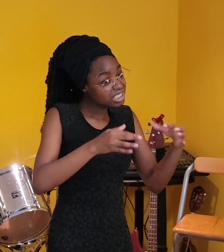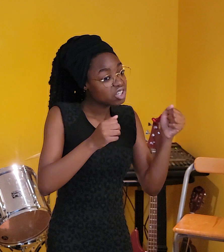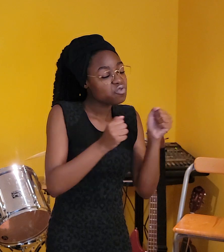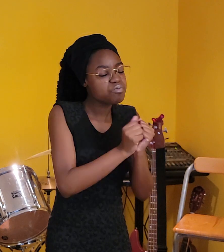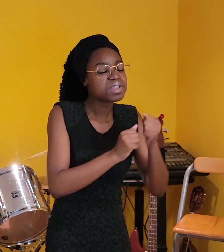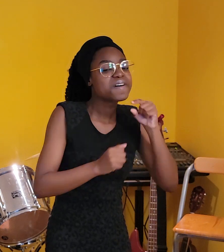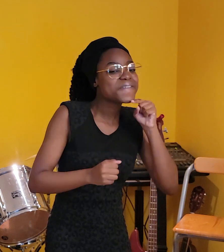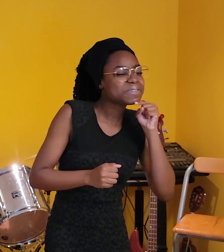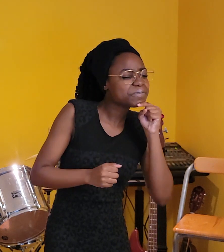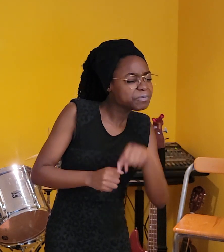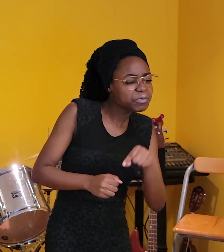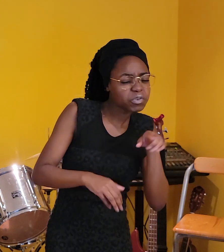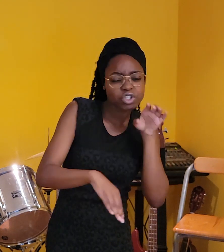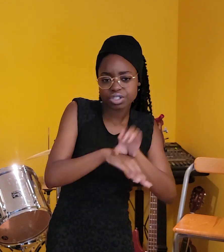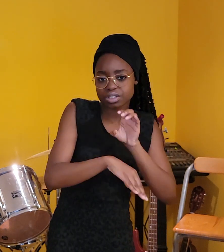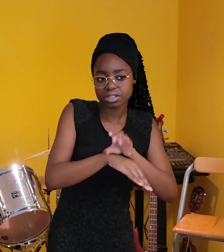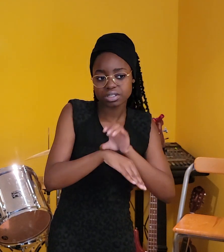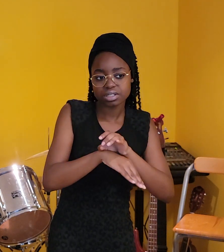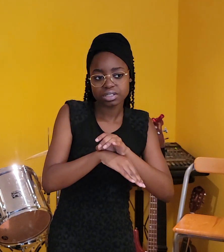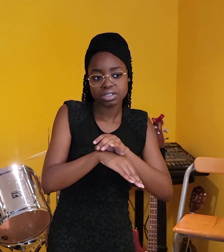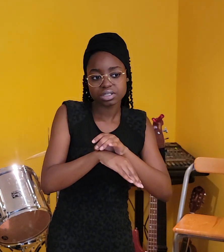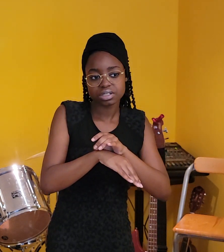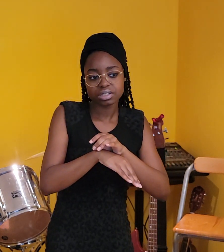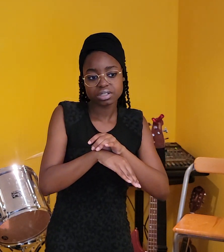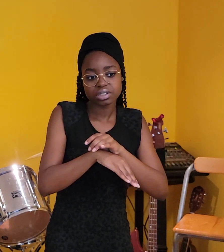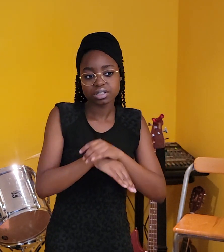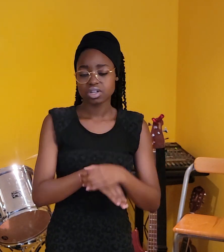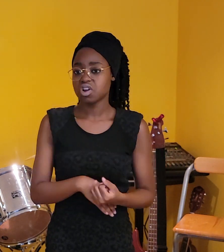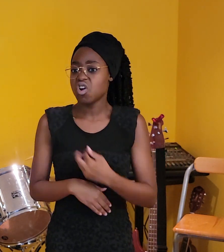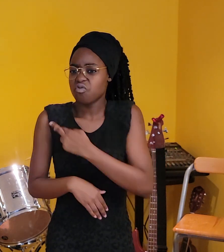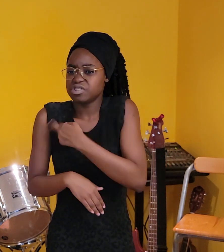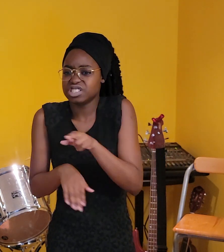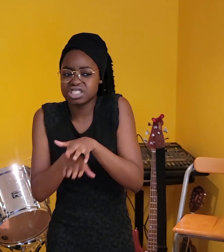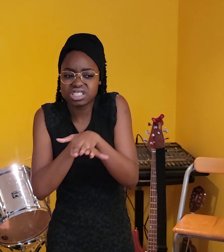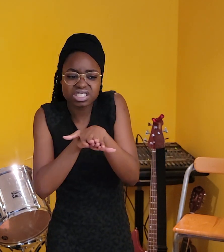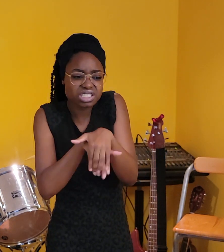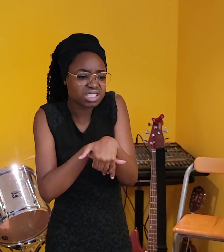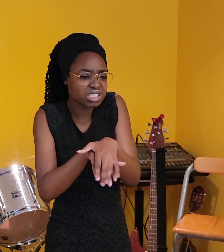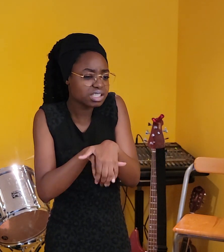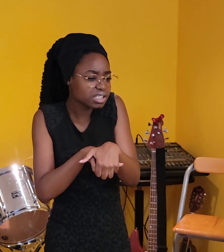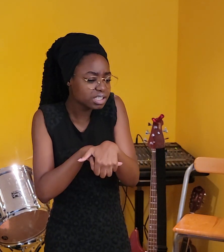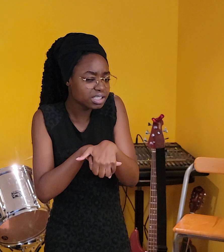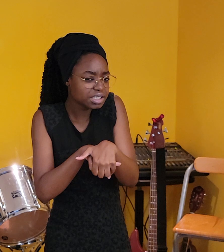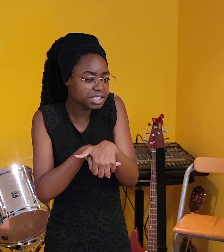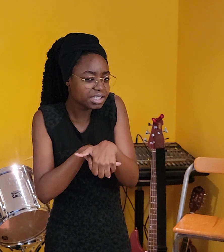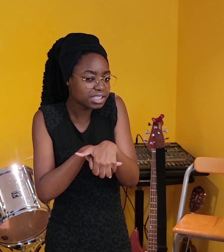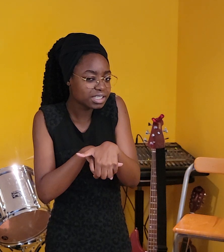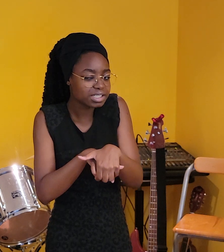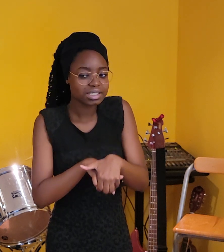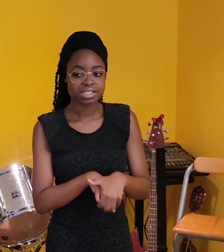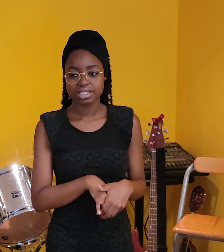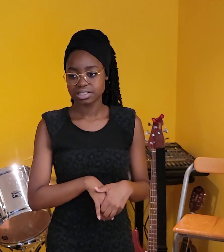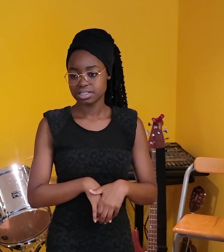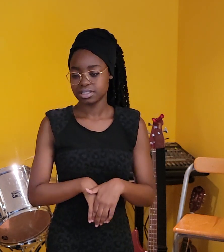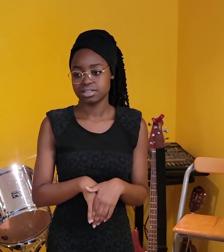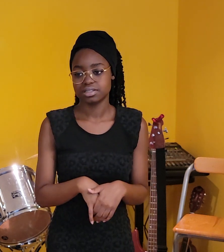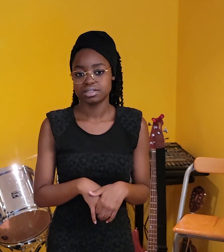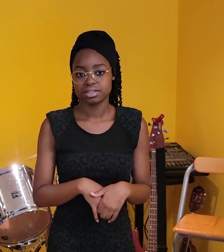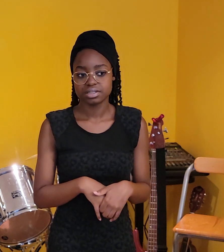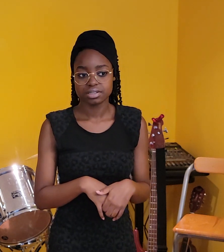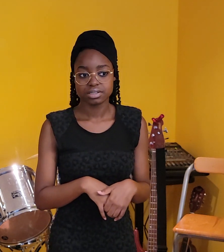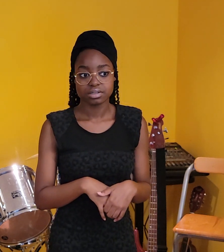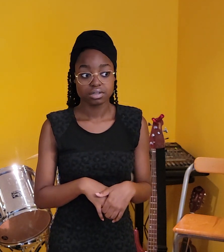False churches which are led by religious hypocrites. So what do we see today? You know it. There's people on your